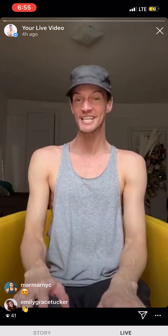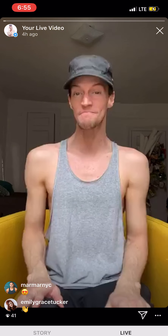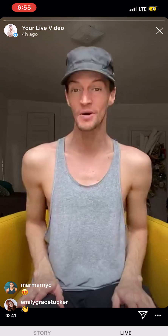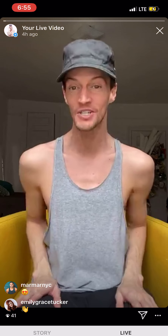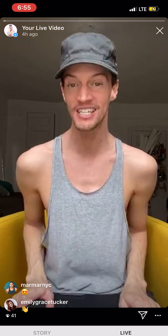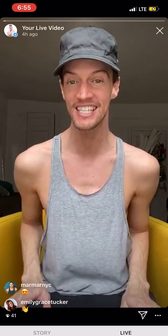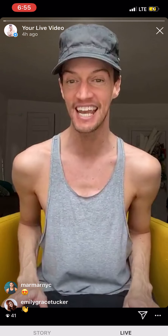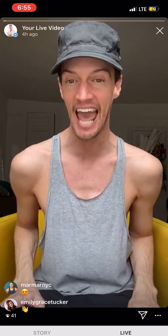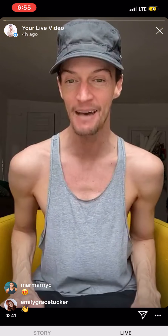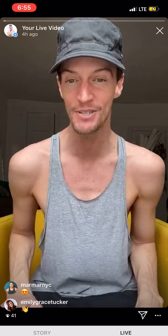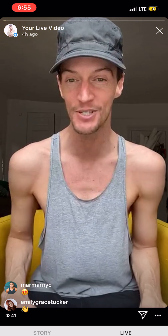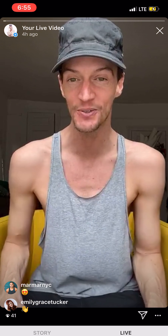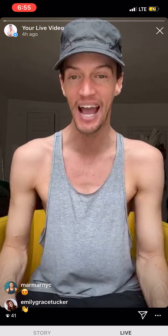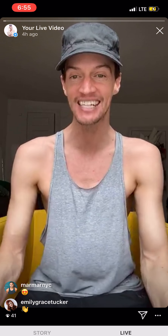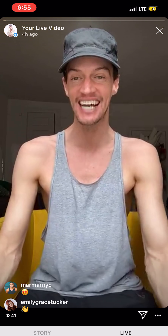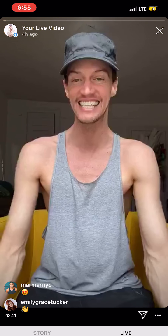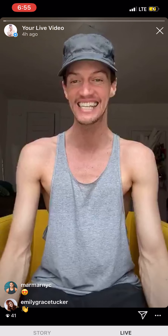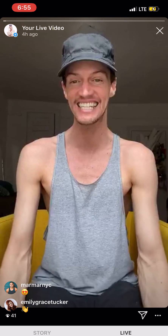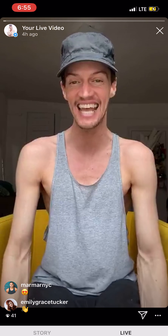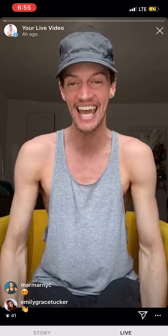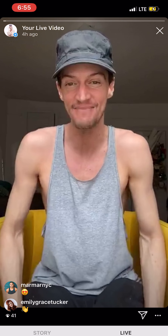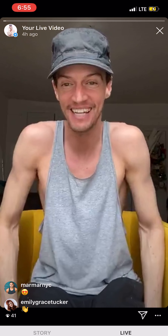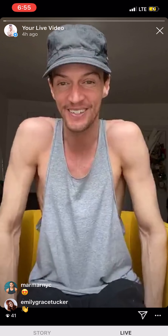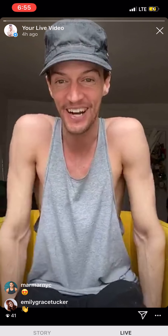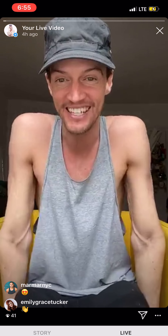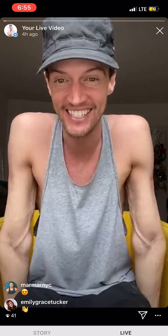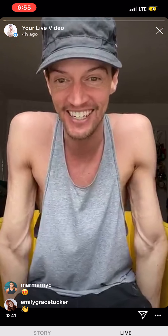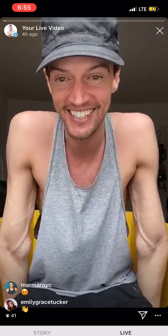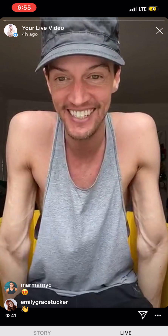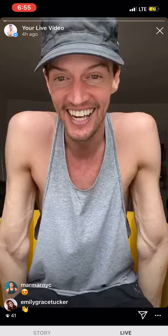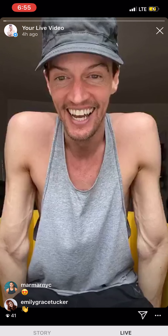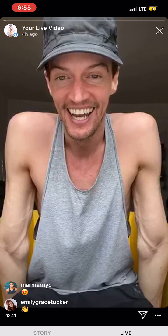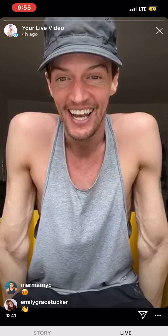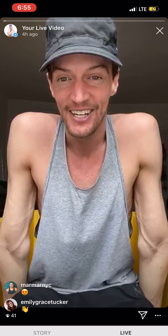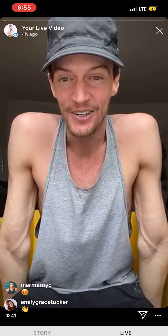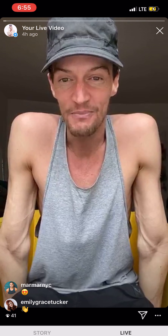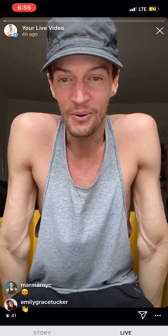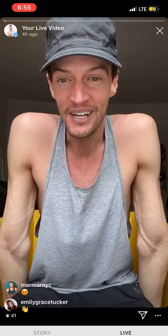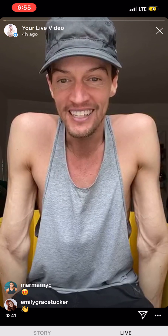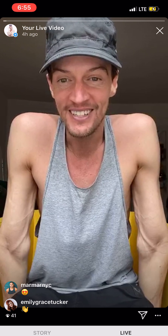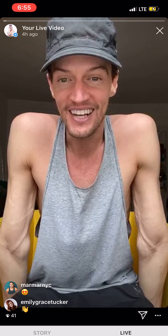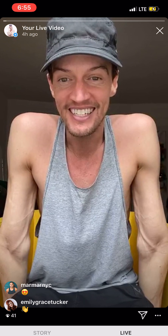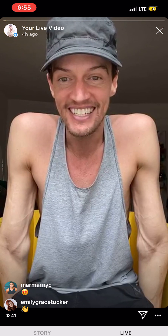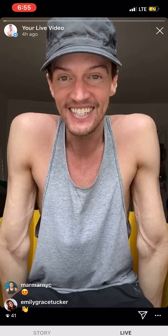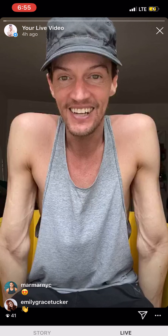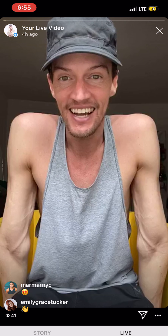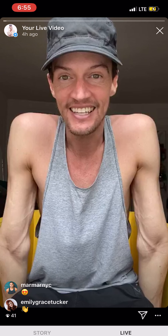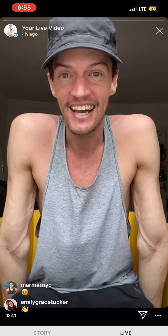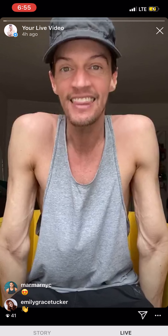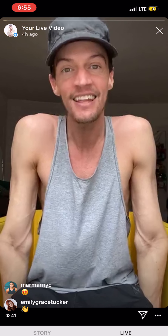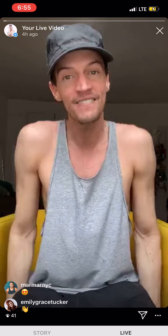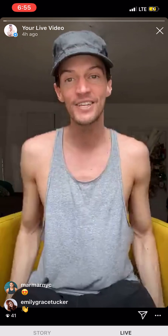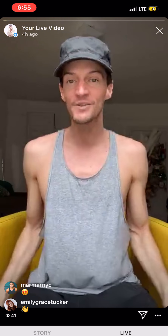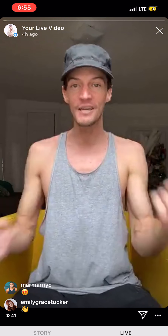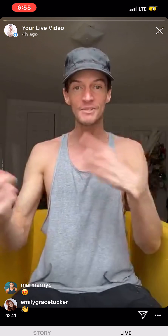emotions, and abstract ideas. Hey, Emily Grace Tucker, Chris Boyd, so nice to see you guys. I love that you keep tuning